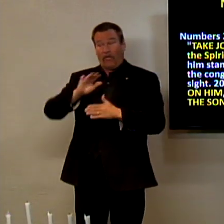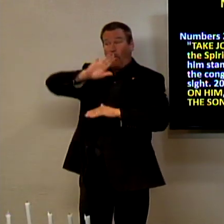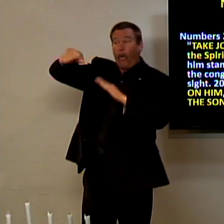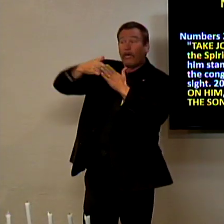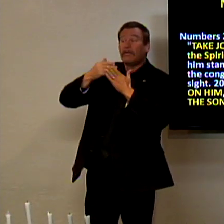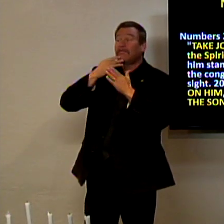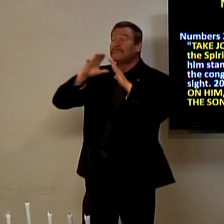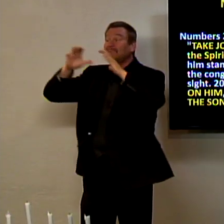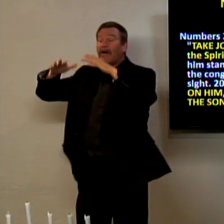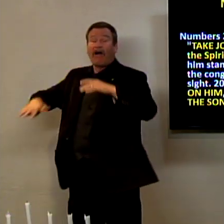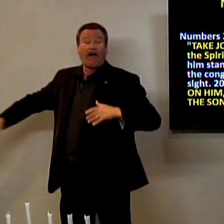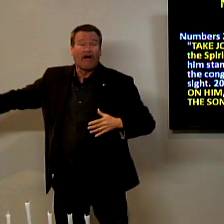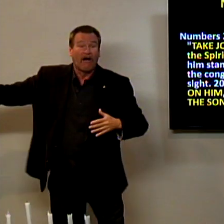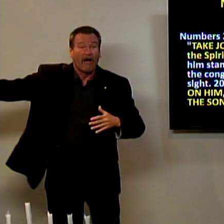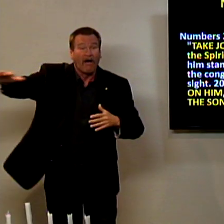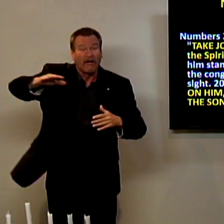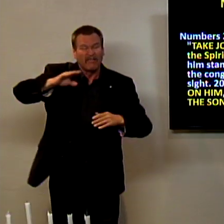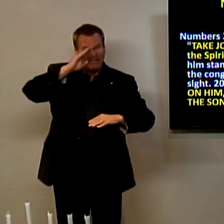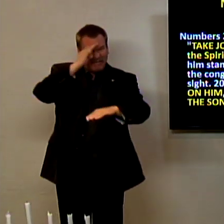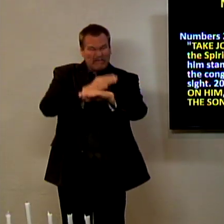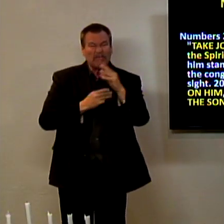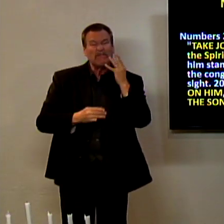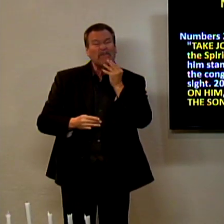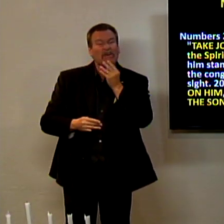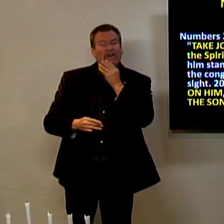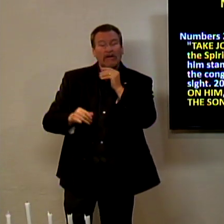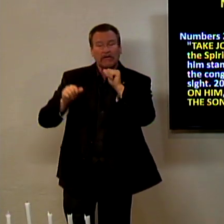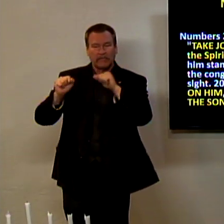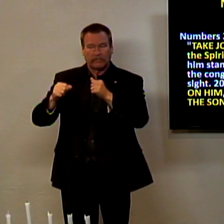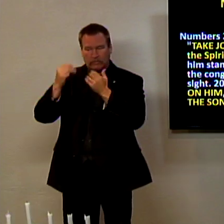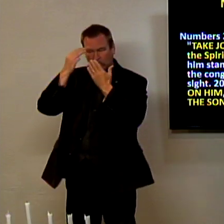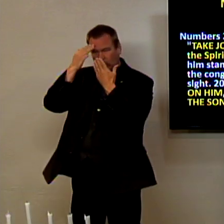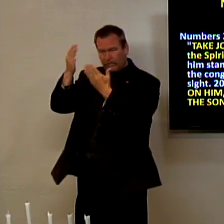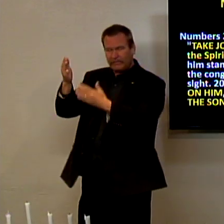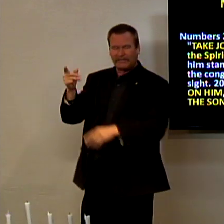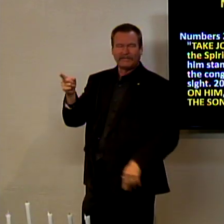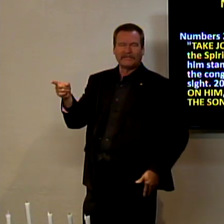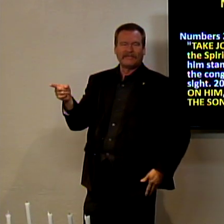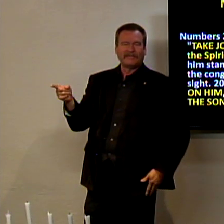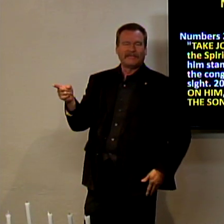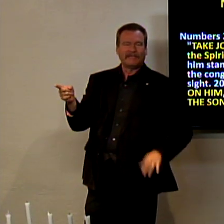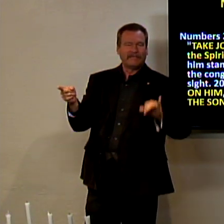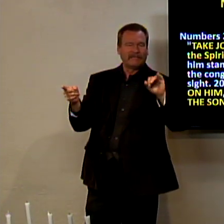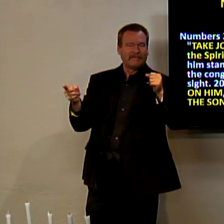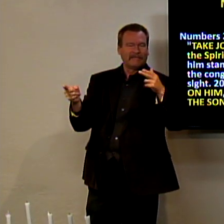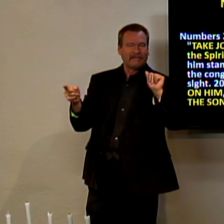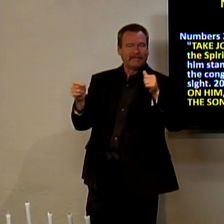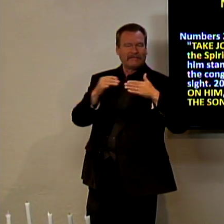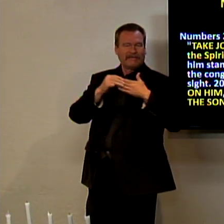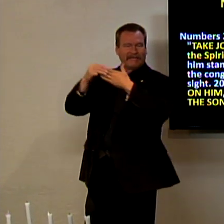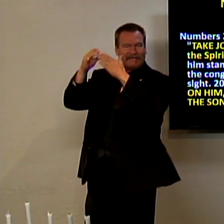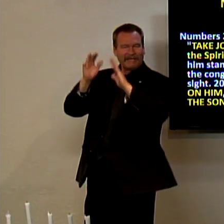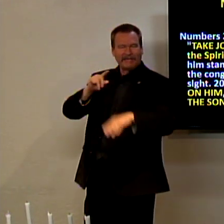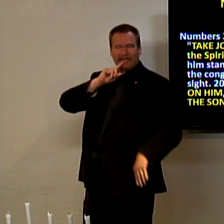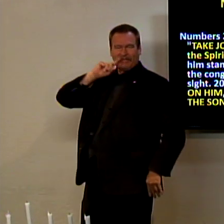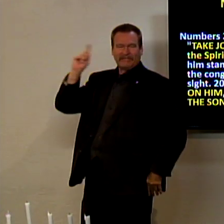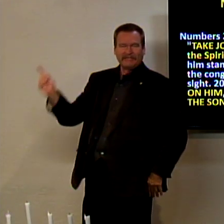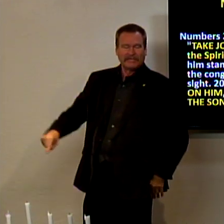So that person's going to take up some of Moses' responsibility in order that all the congregation of the sons of Israel